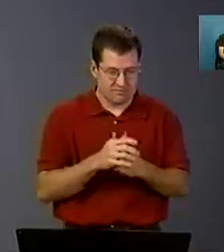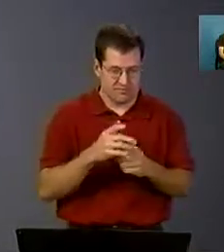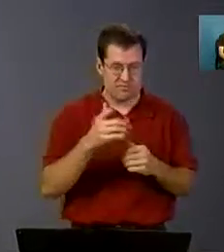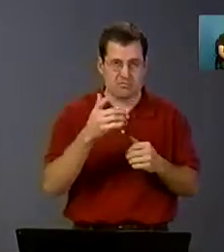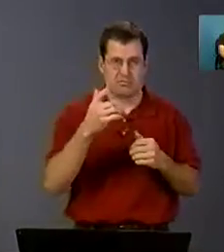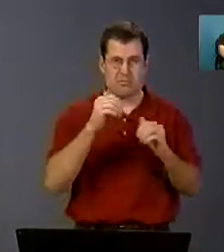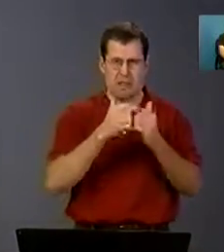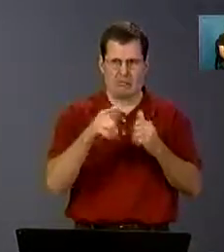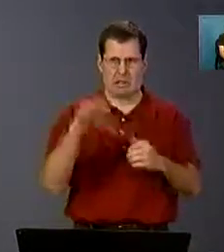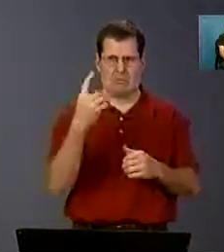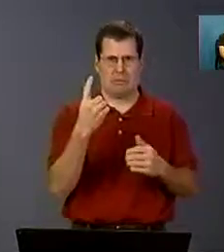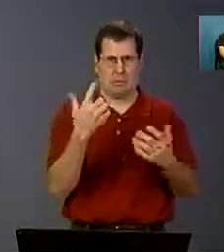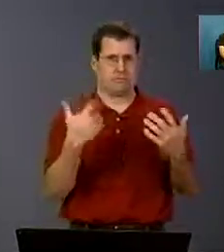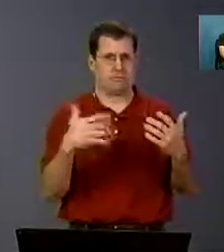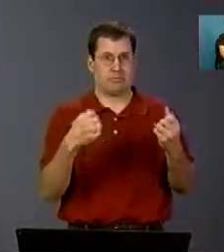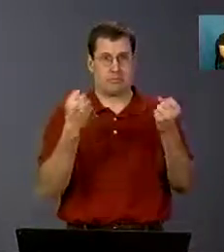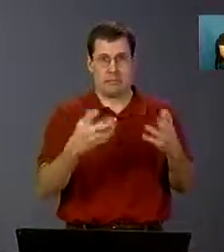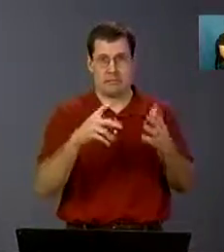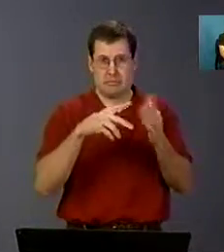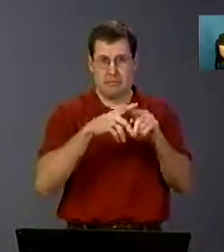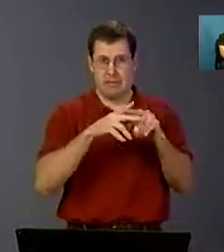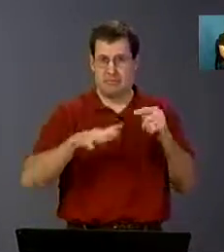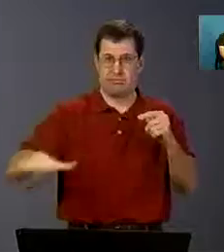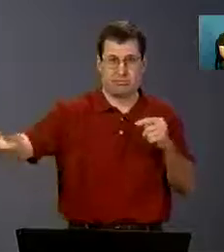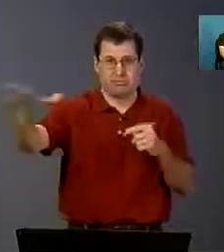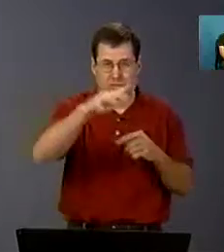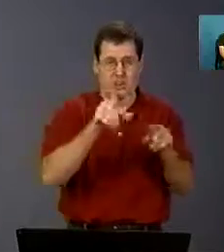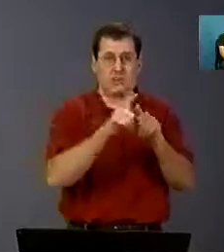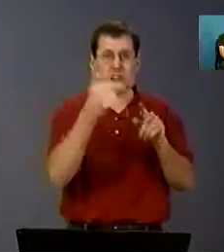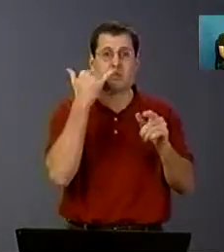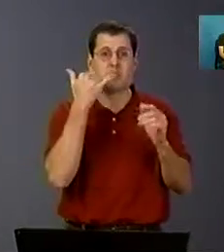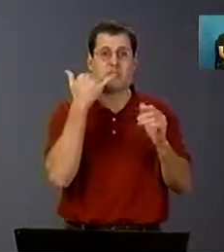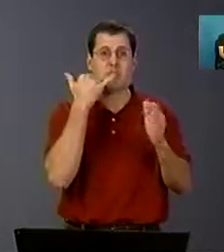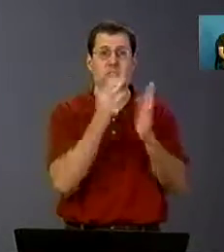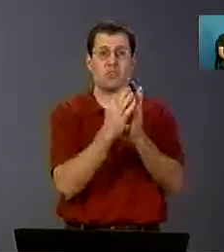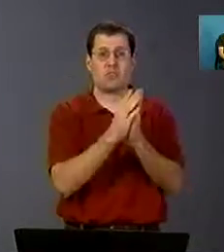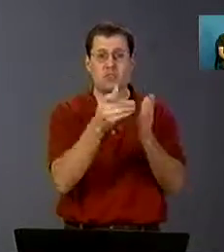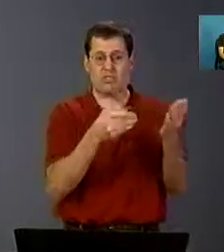So do you have a car? If you have a car, that means that you need to fix it quite a bit.